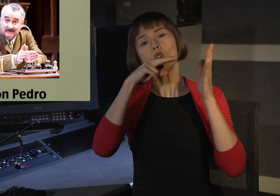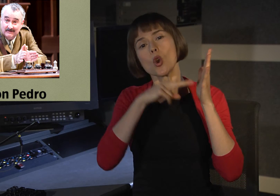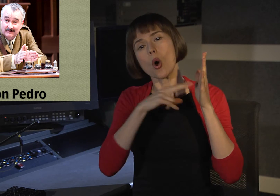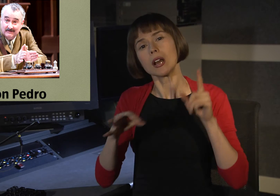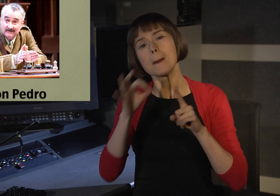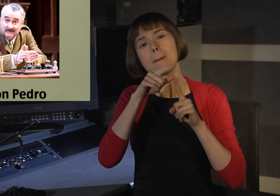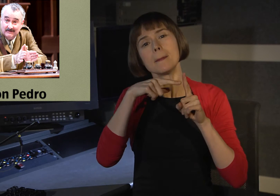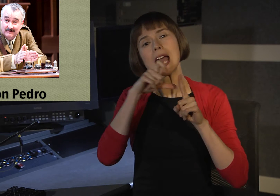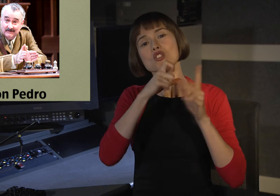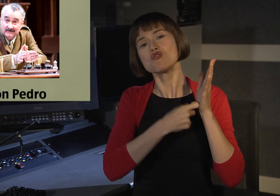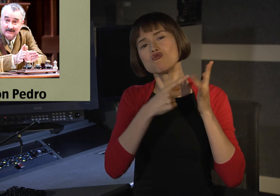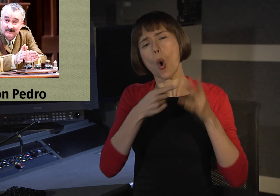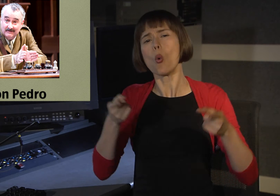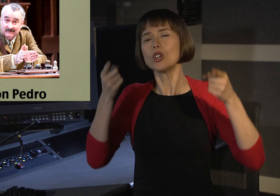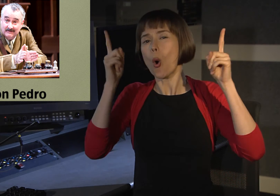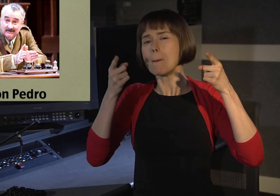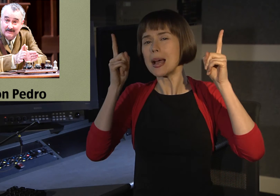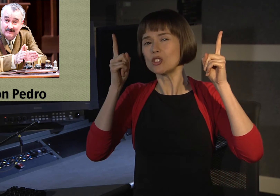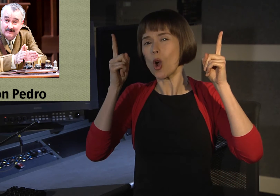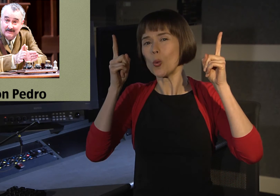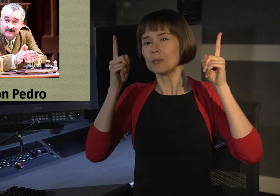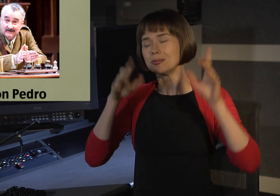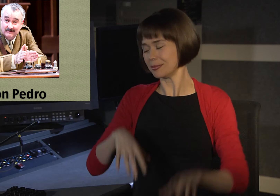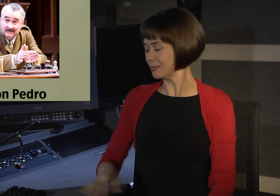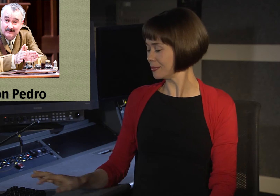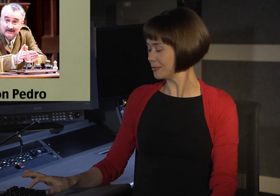Don Pedro. This is his sign name.